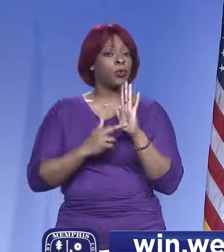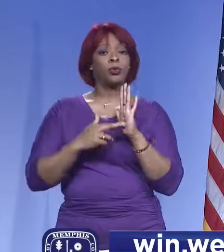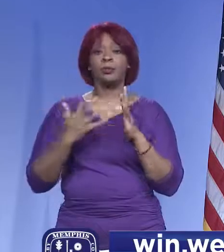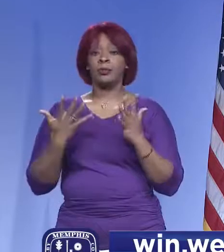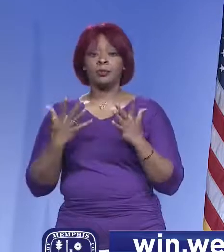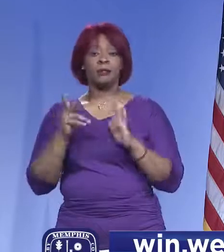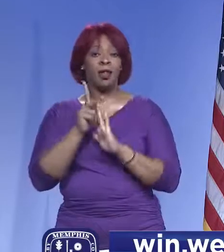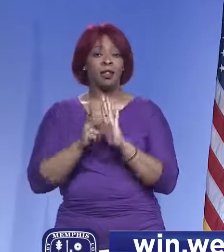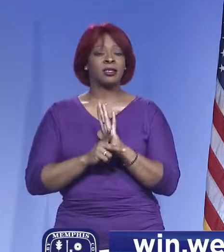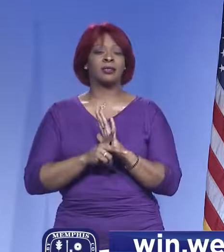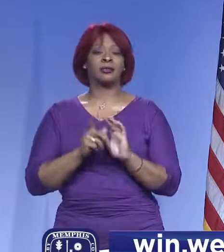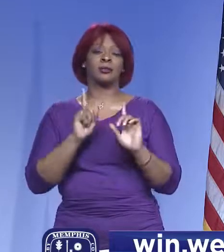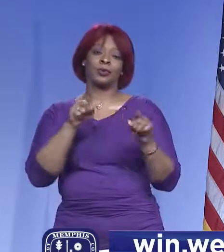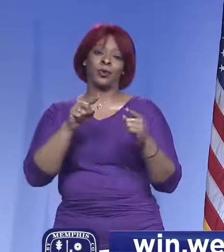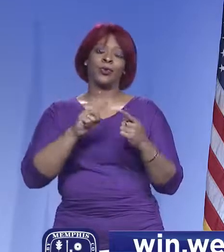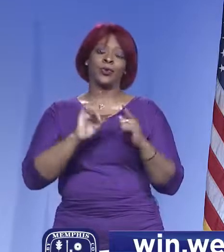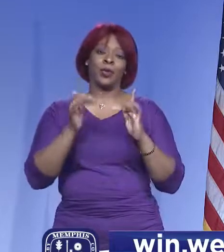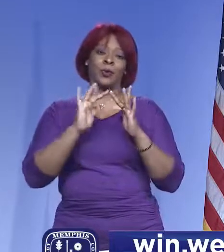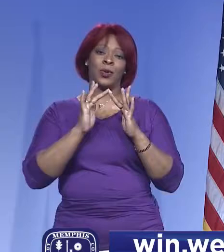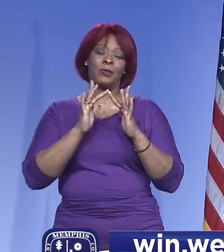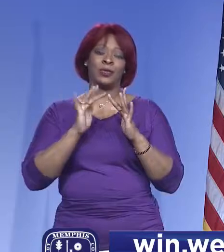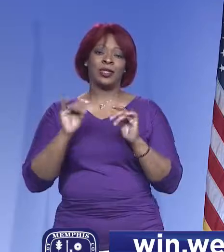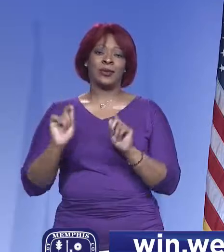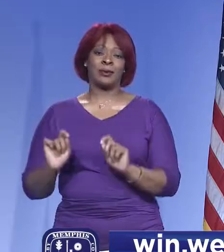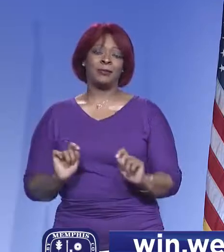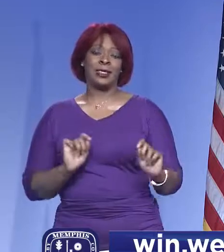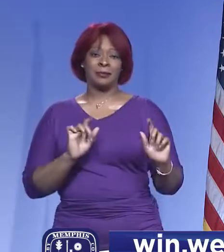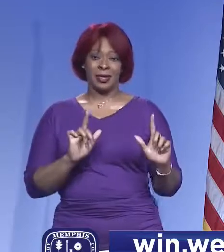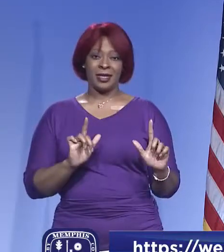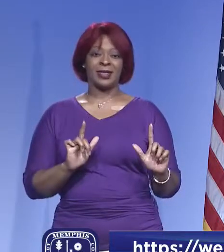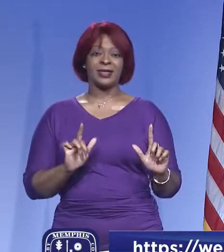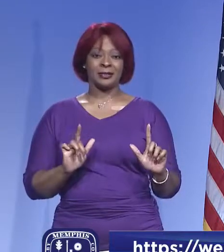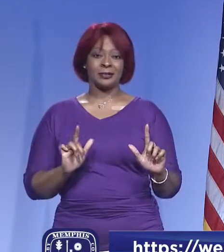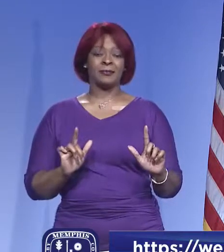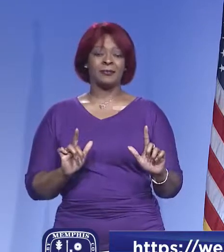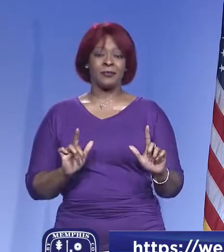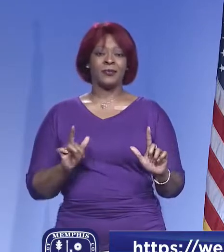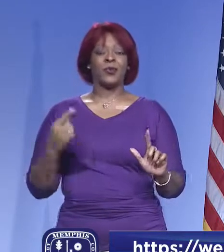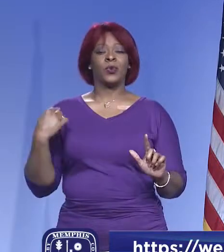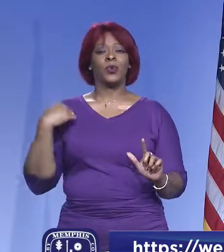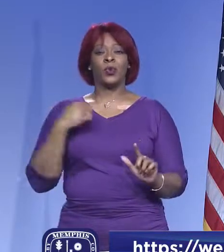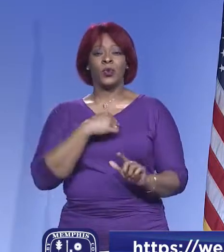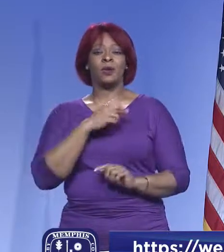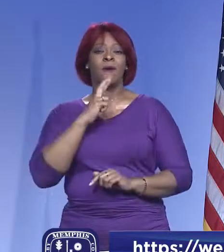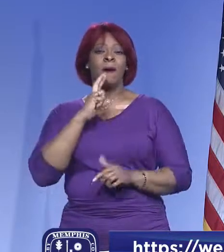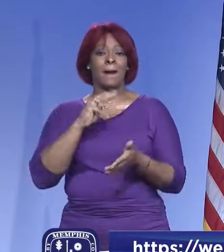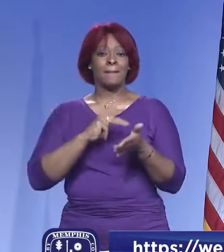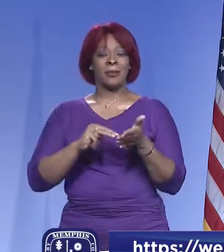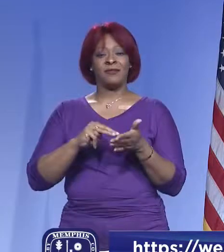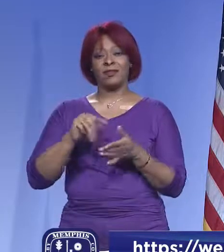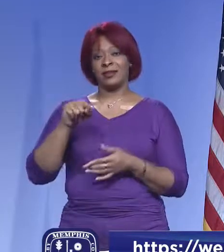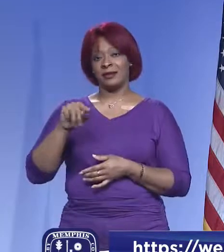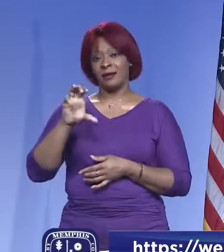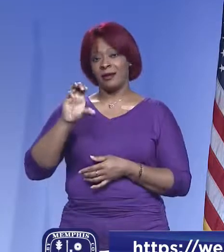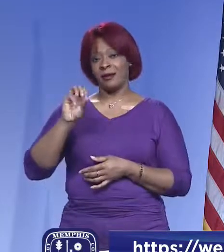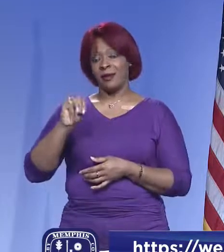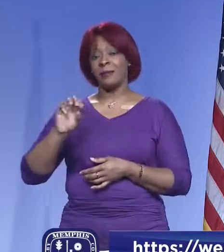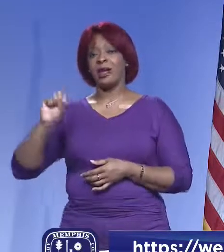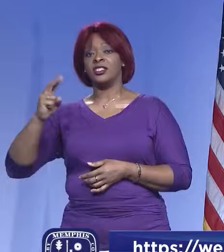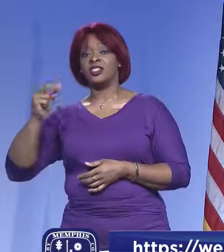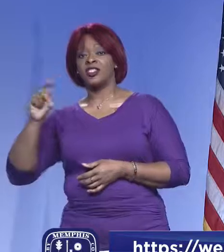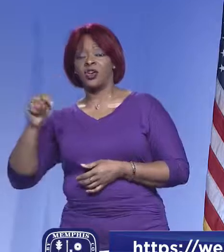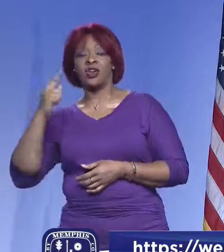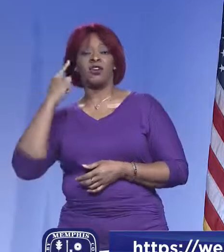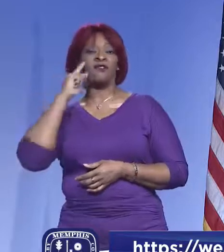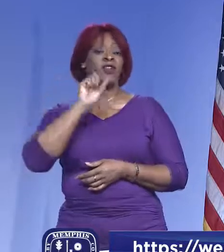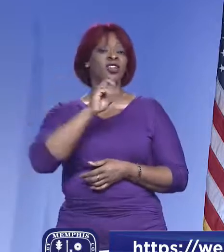regulations, you can please just go to the website that was displayed there at wearememphis.com, shot for shot, and